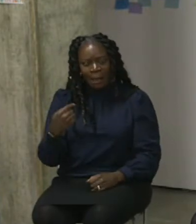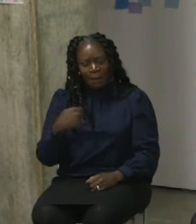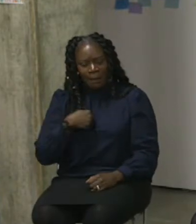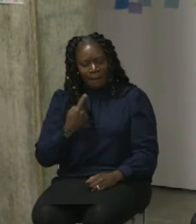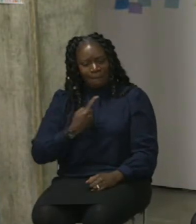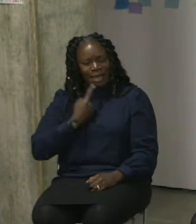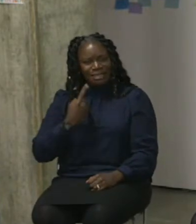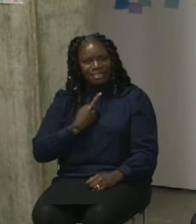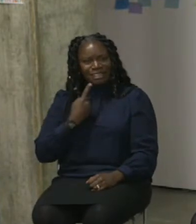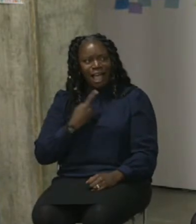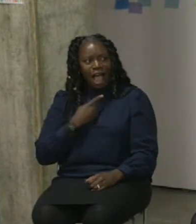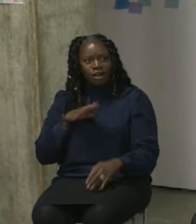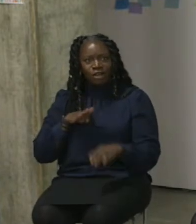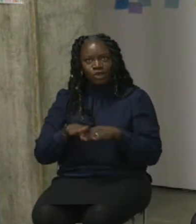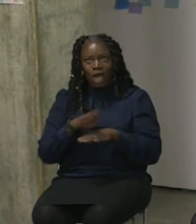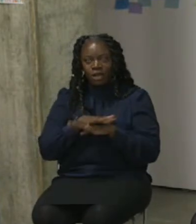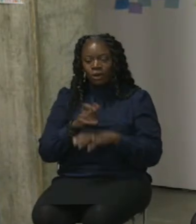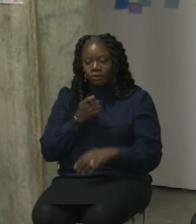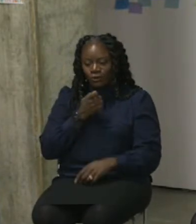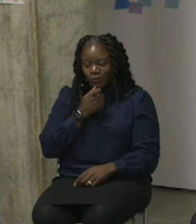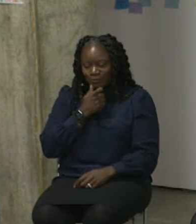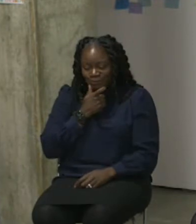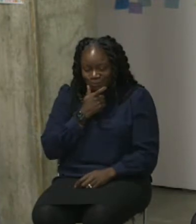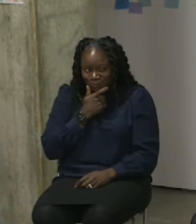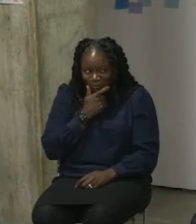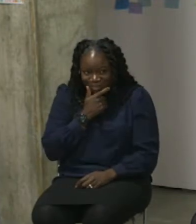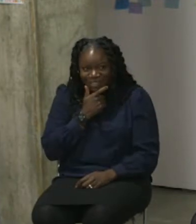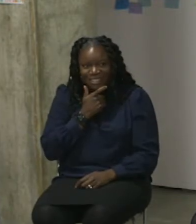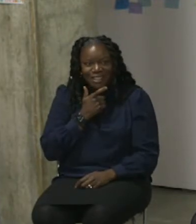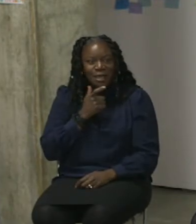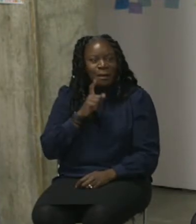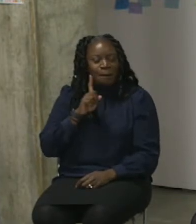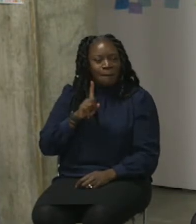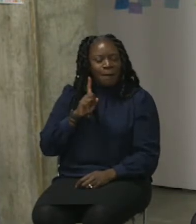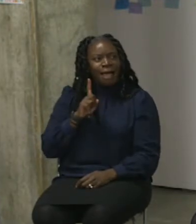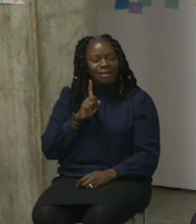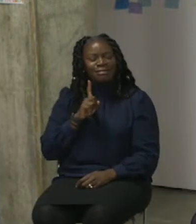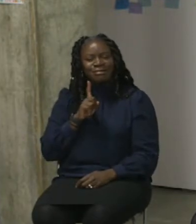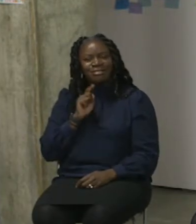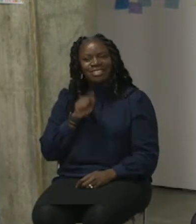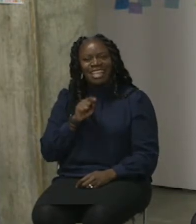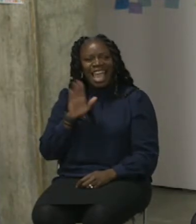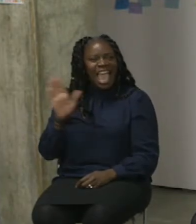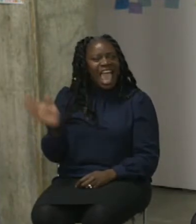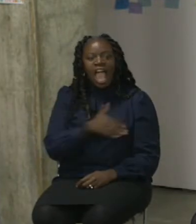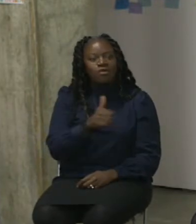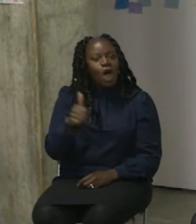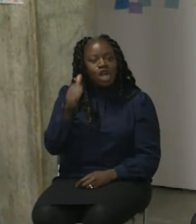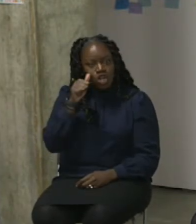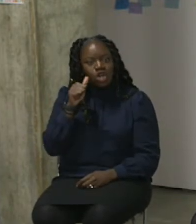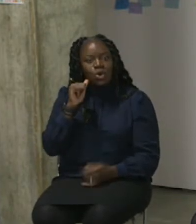of try not to smile, but he said, yeah, everybody knew he stood up to the